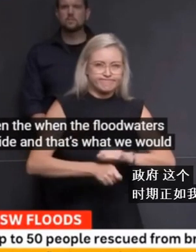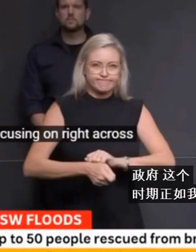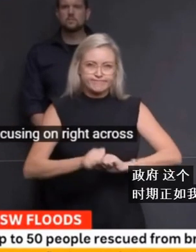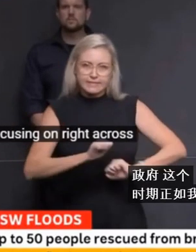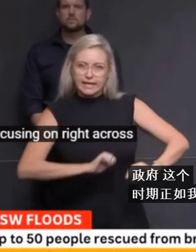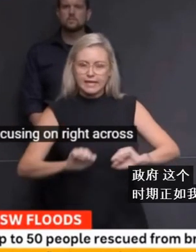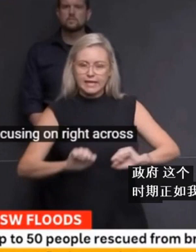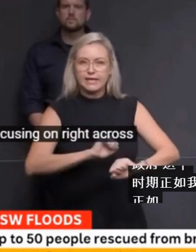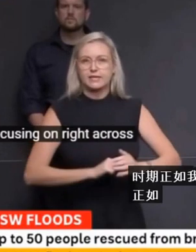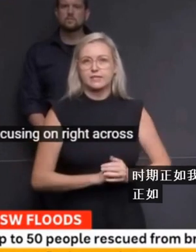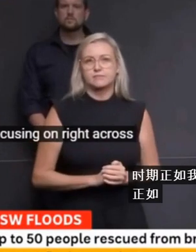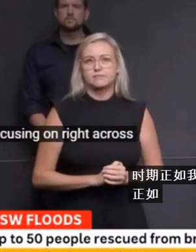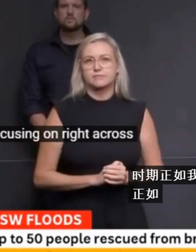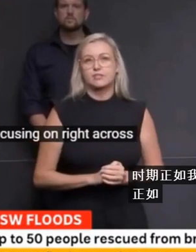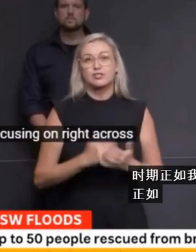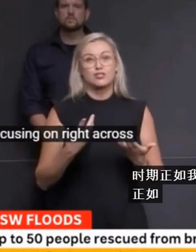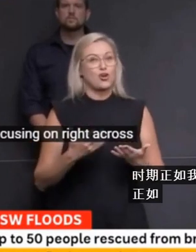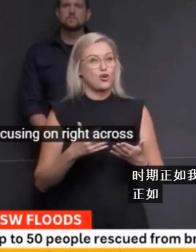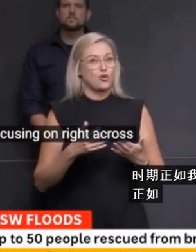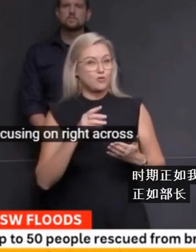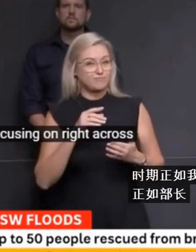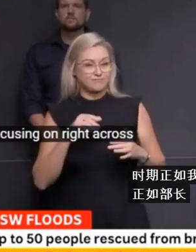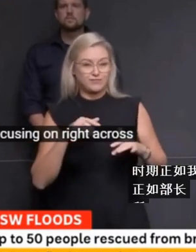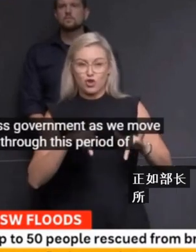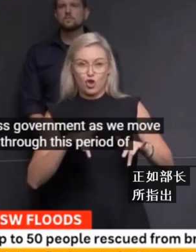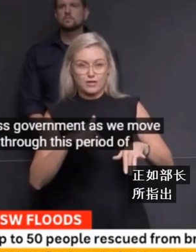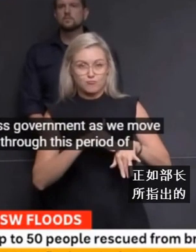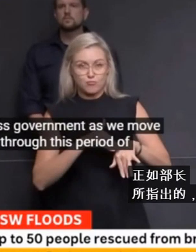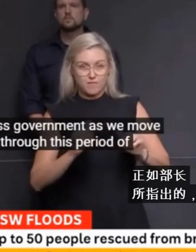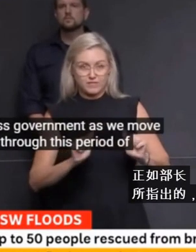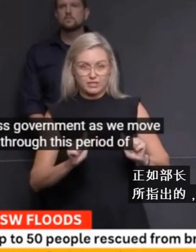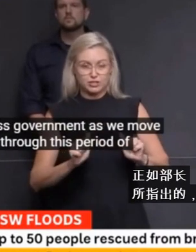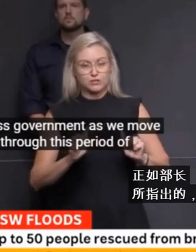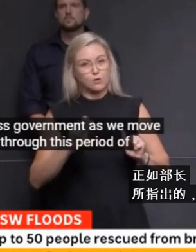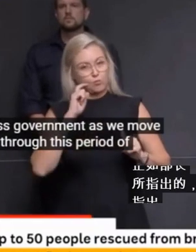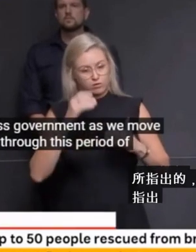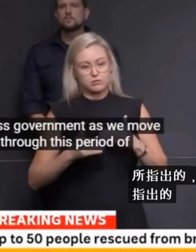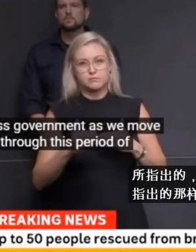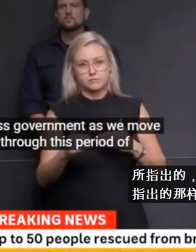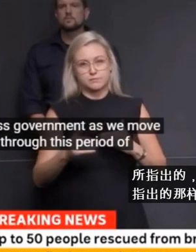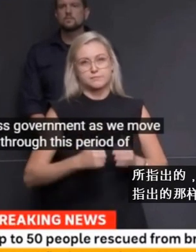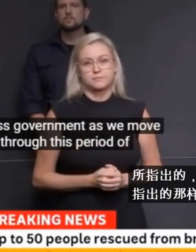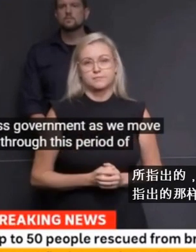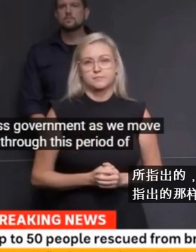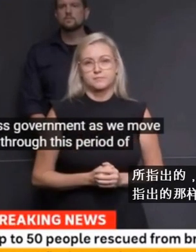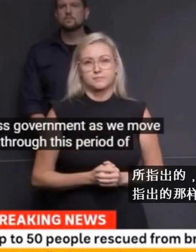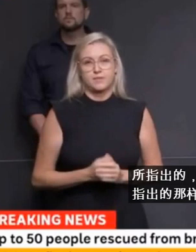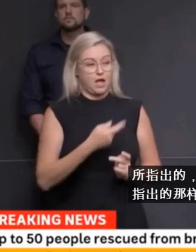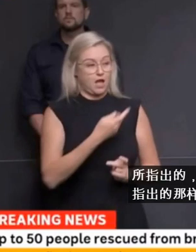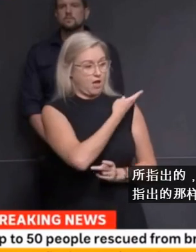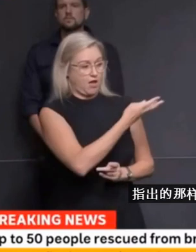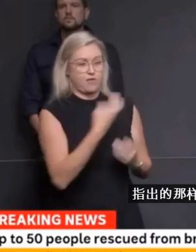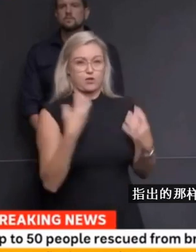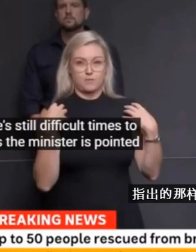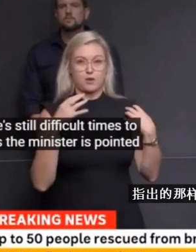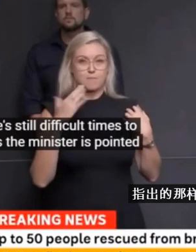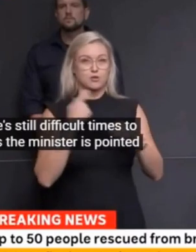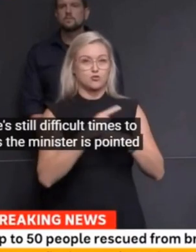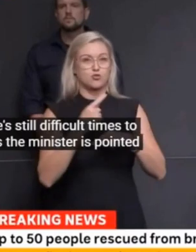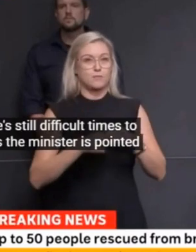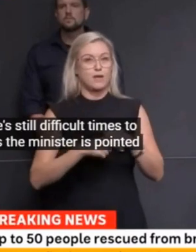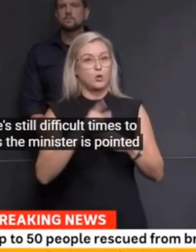period. As I said, there are still difficult times to go. As the Minister has pointed out, and as the Commissioner has pointed out, the worst could be yet to